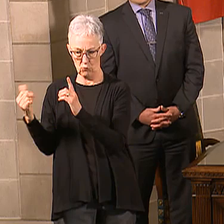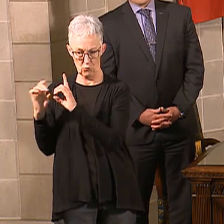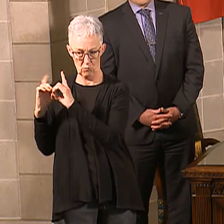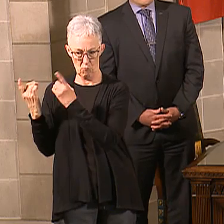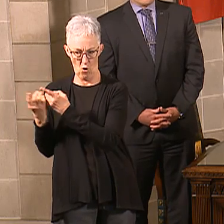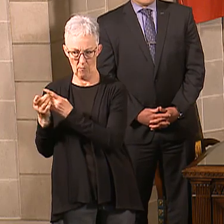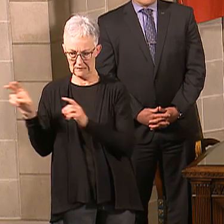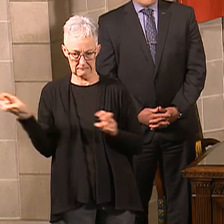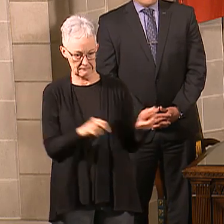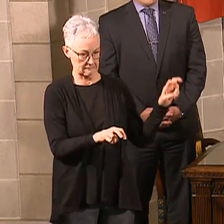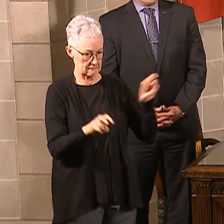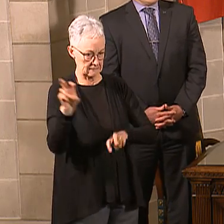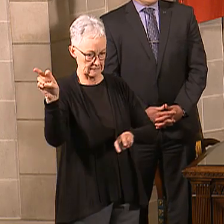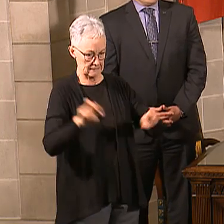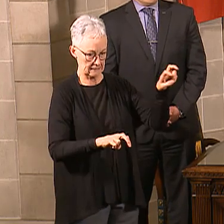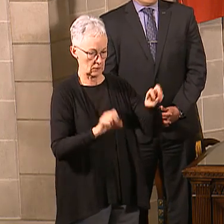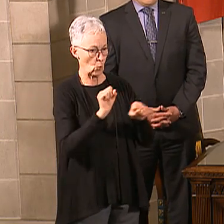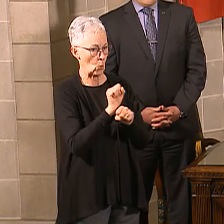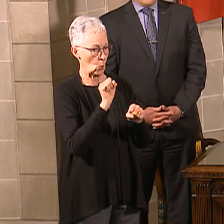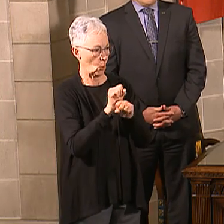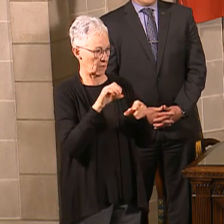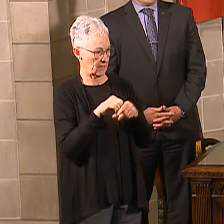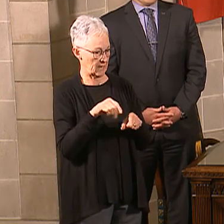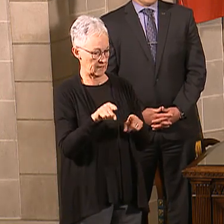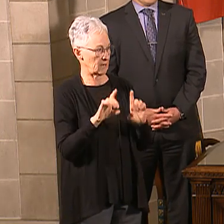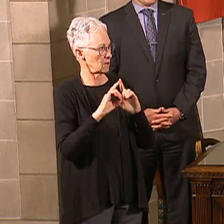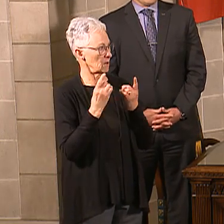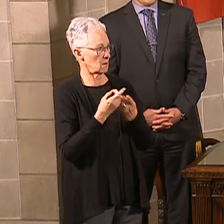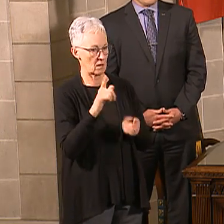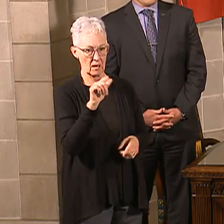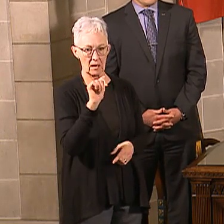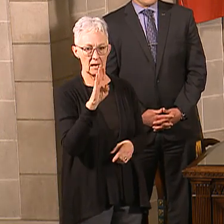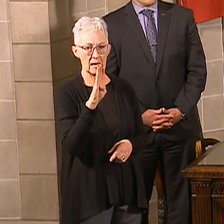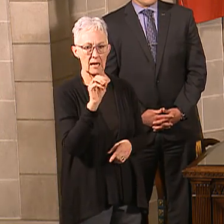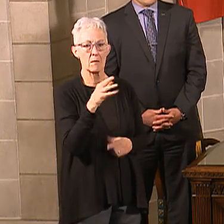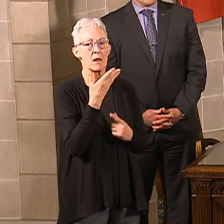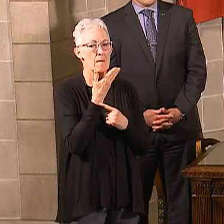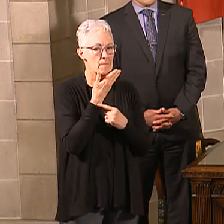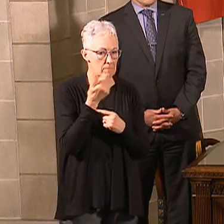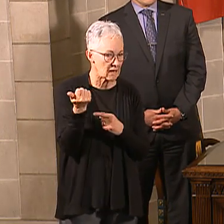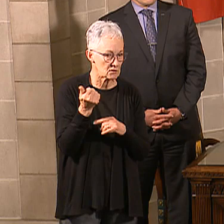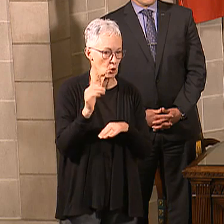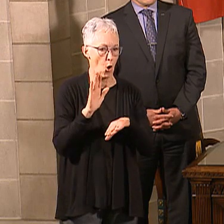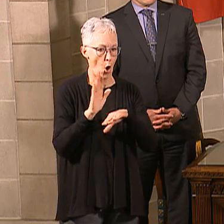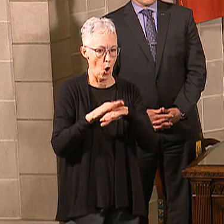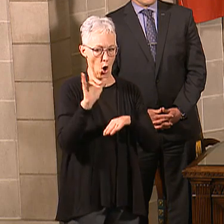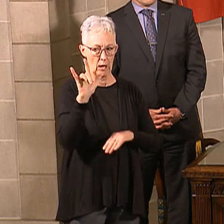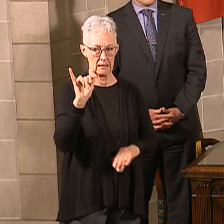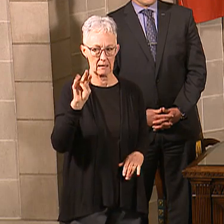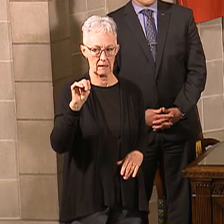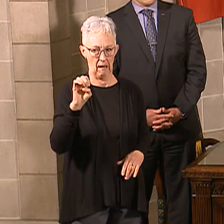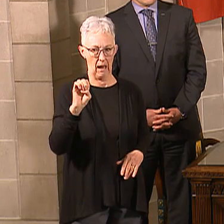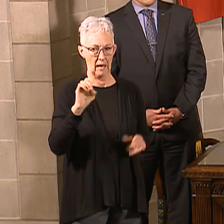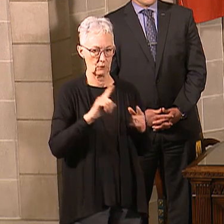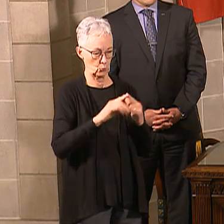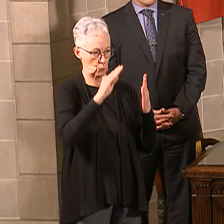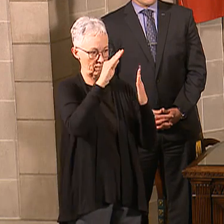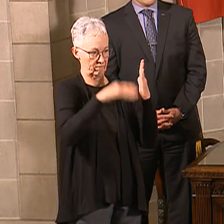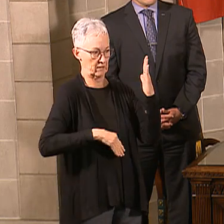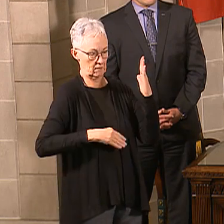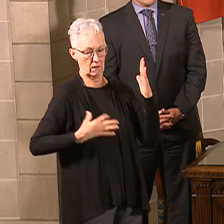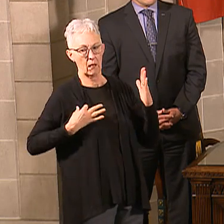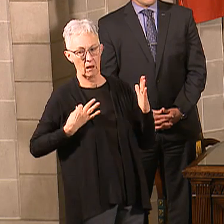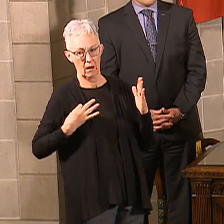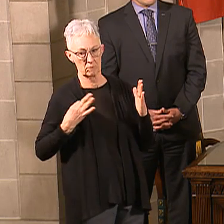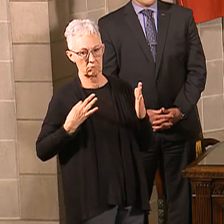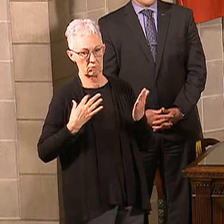Labor into that unemployment line. I would recommend that person go online. Go online and fill out the application there. Obviously, we will try to answer